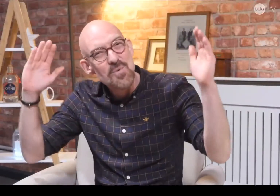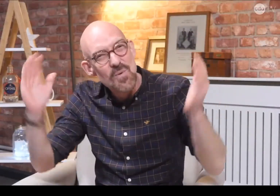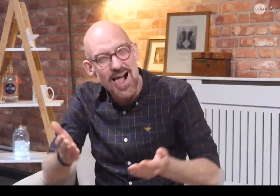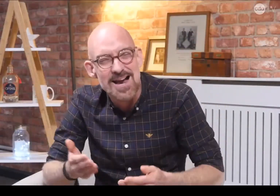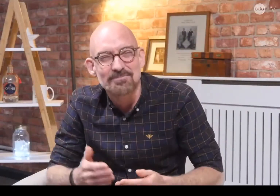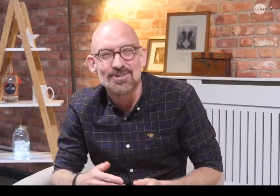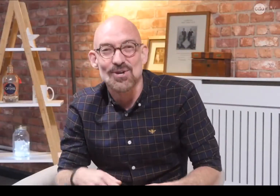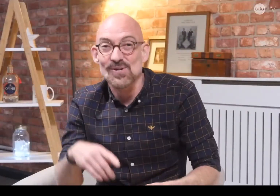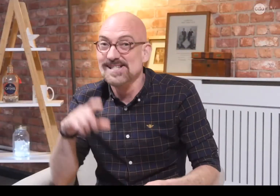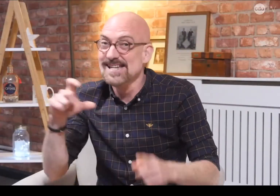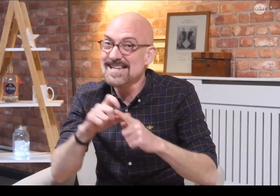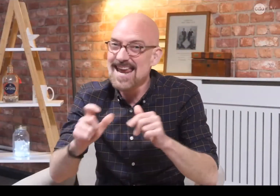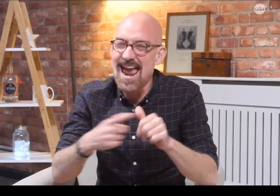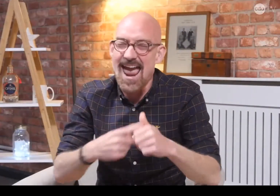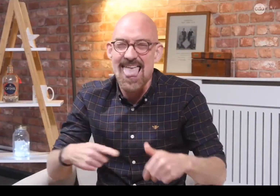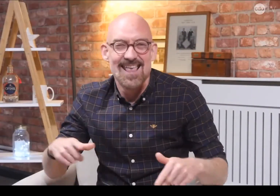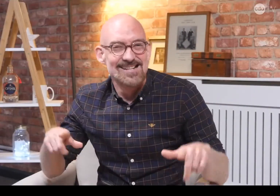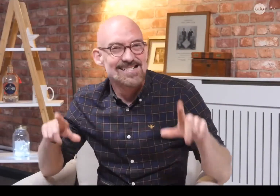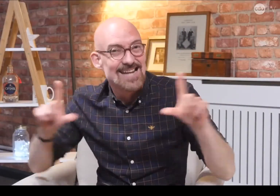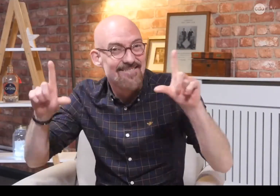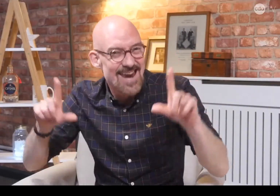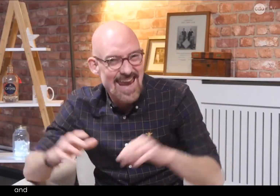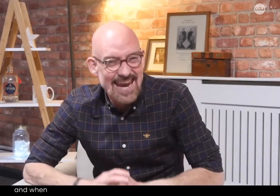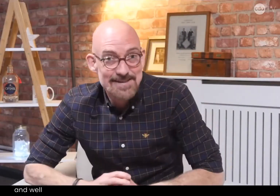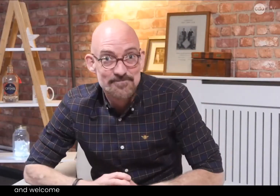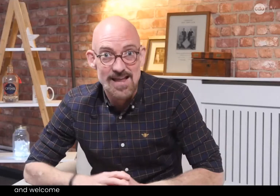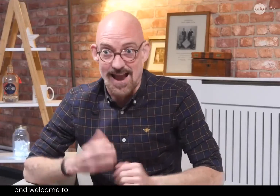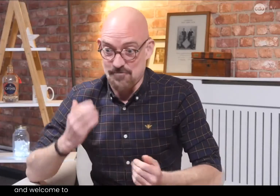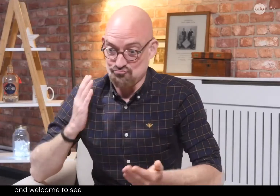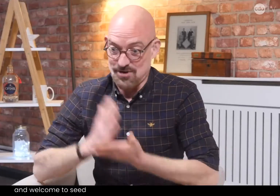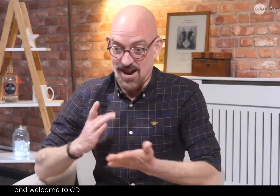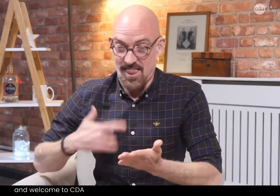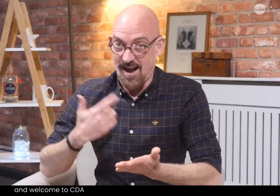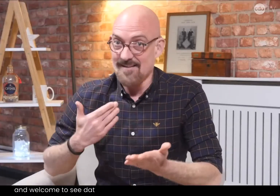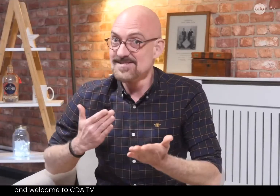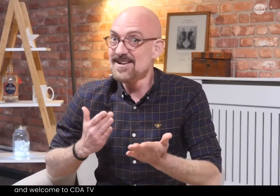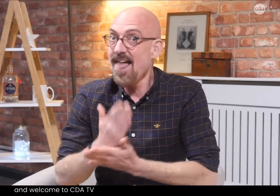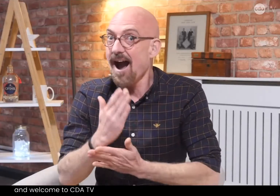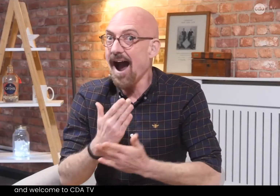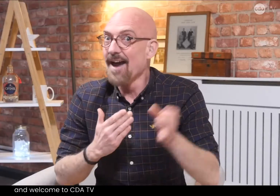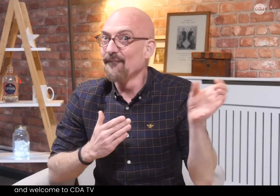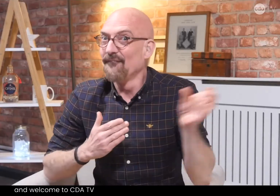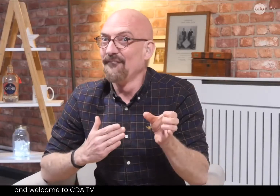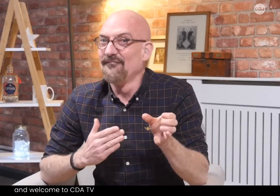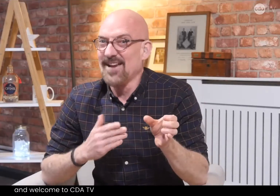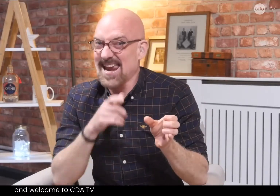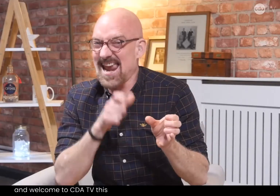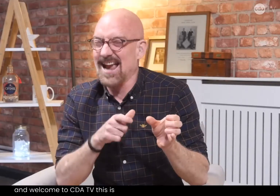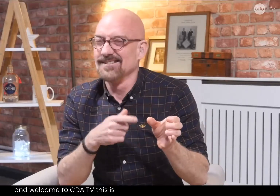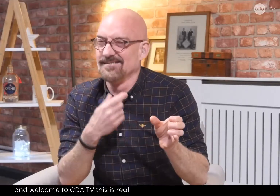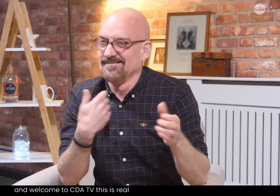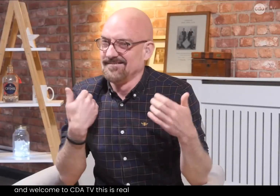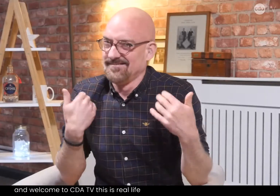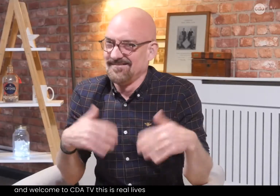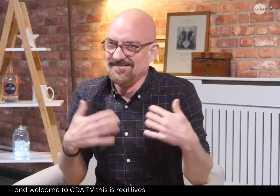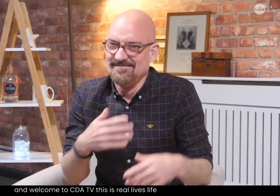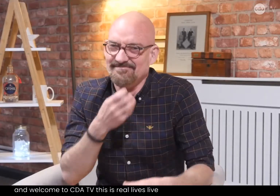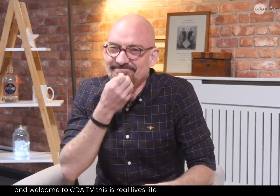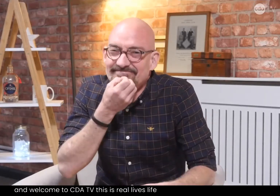Hello, and welcome to CDA TV. This is Real Lives Live, and we've got